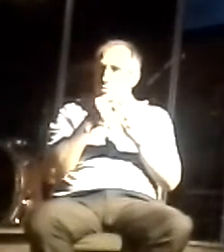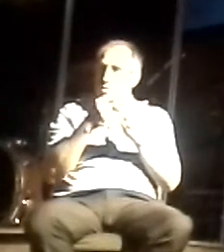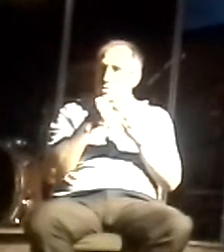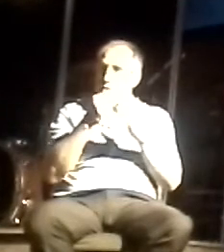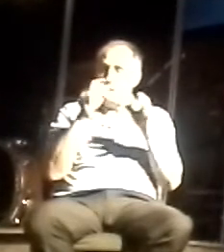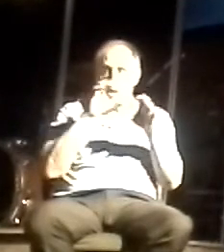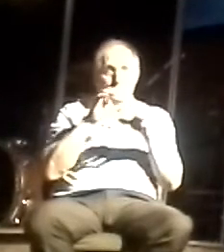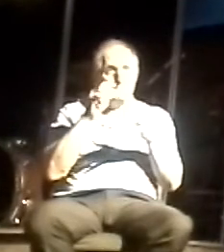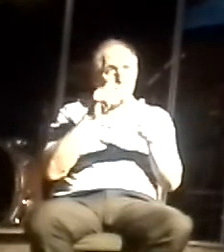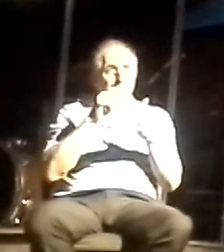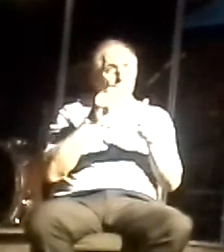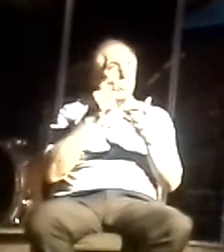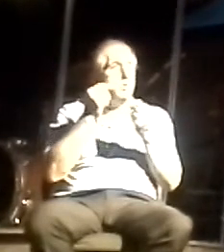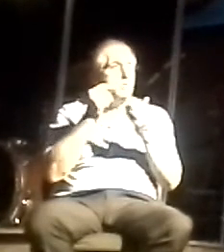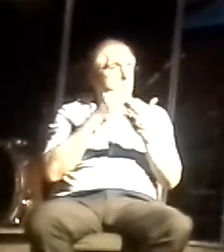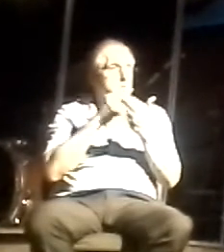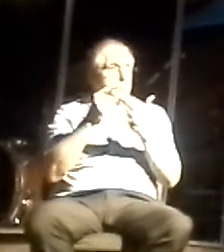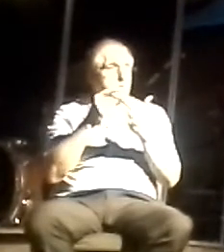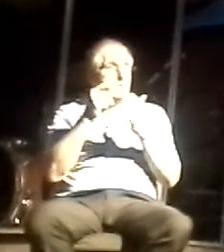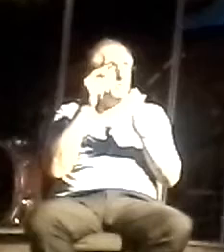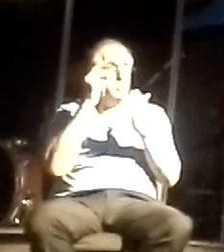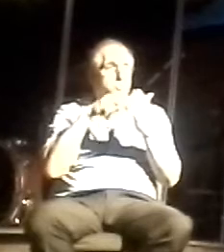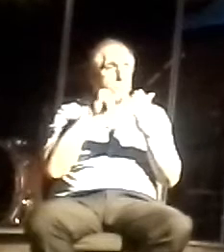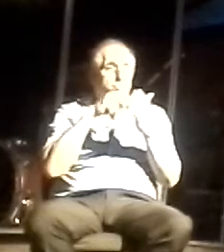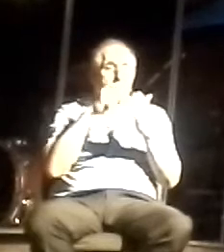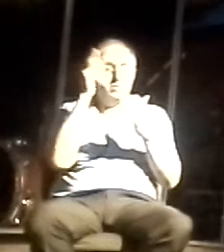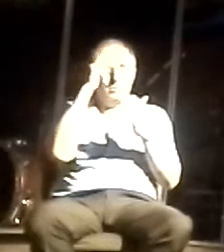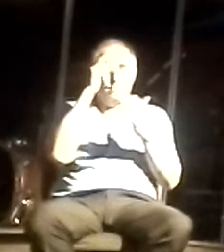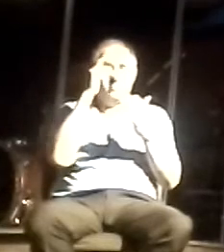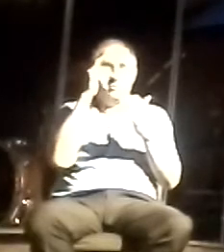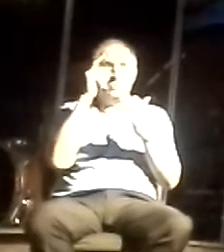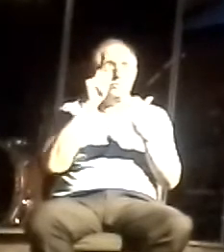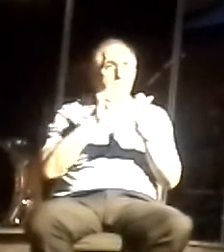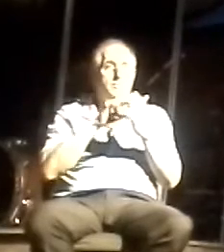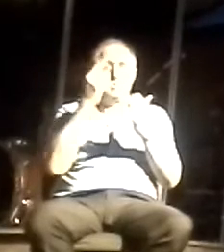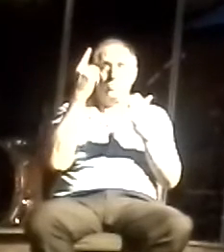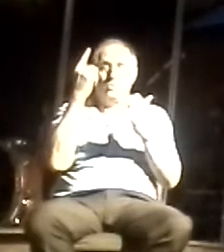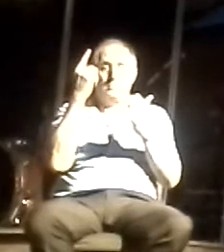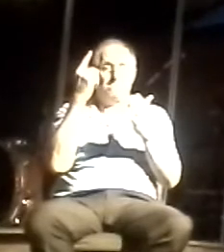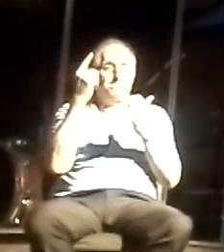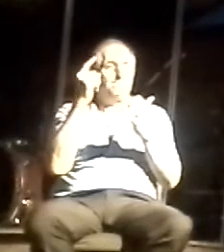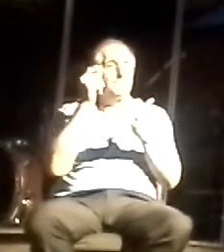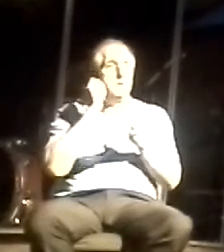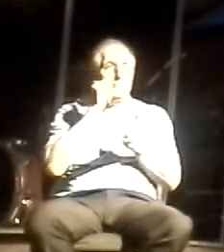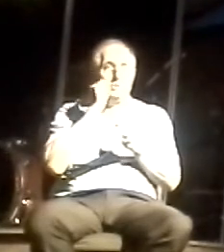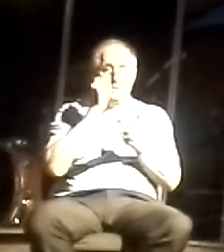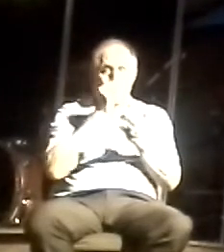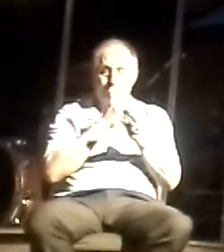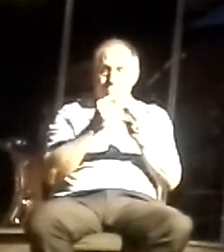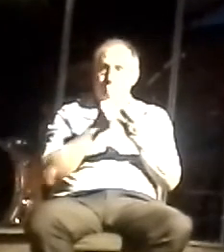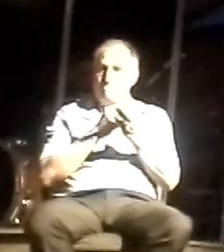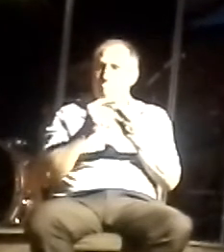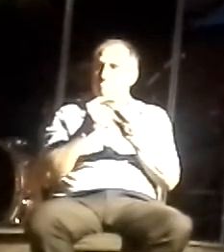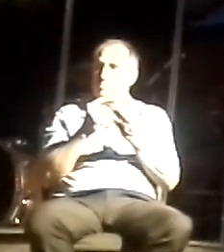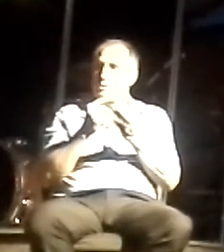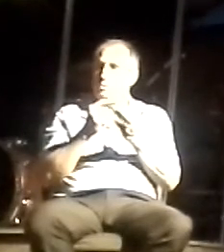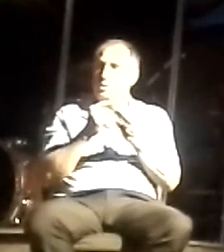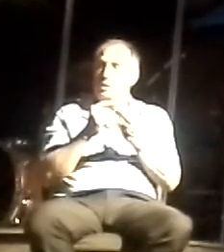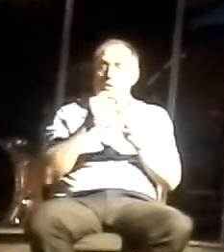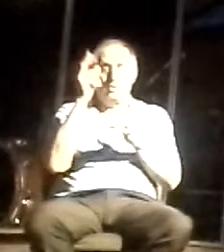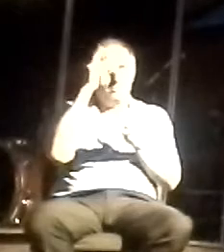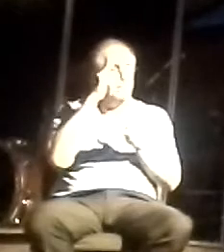Our action step this week, here's what I want you to do. Read Proverbs chapter 1 every day this week. Everybody say it with me. Proverbs 1. Say it. Proverbs 1. Turn to your